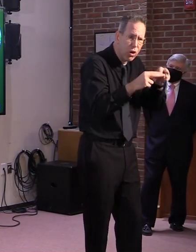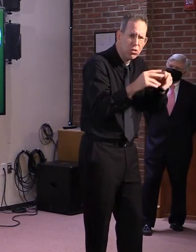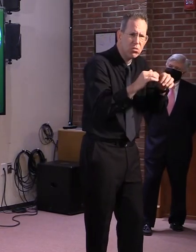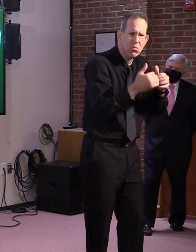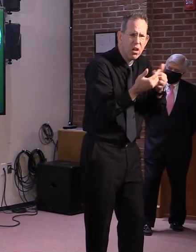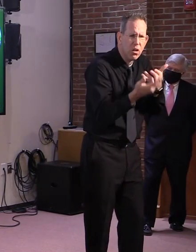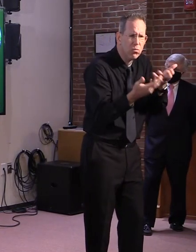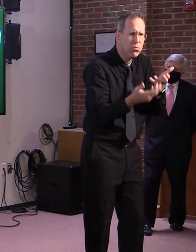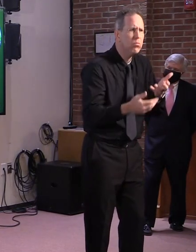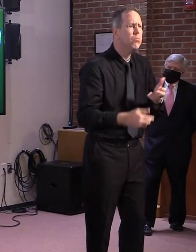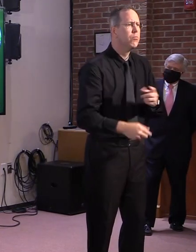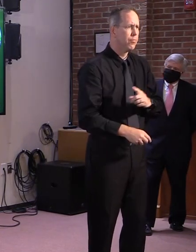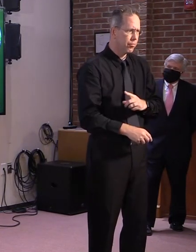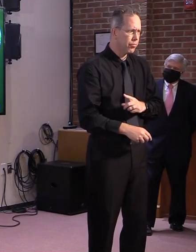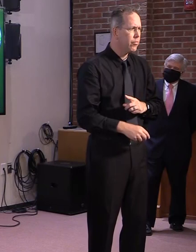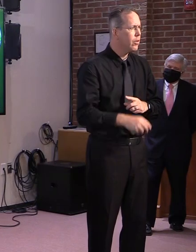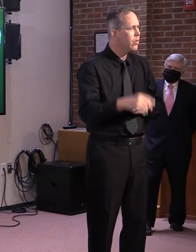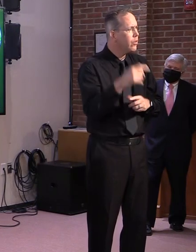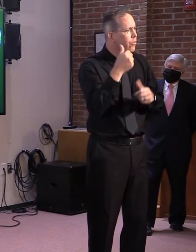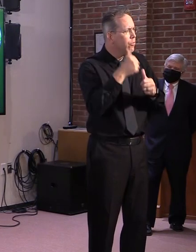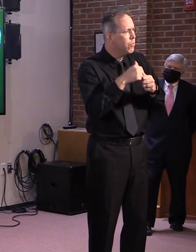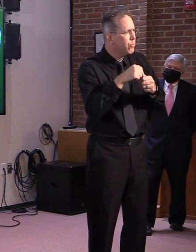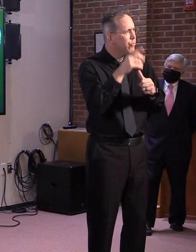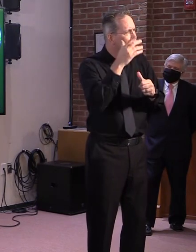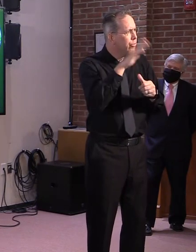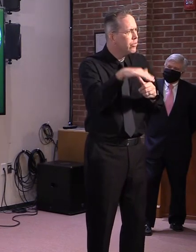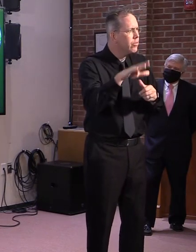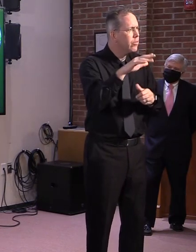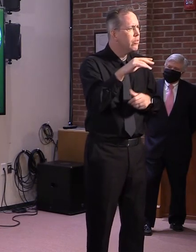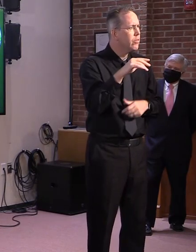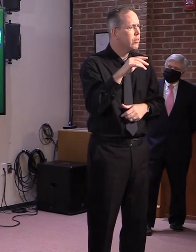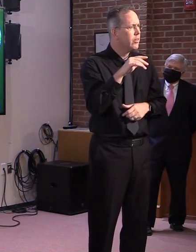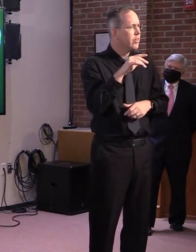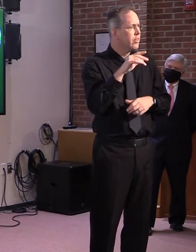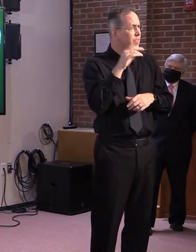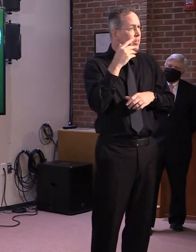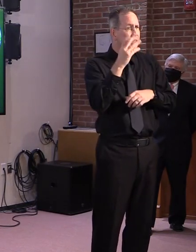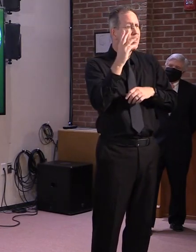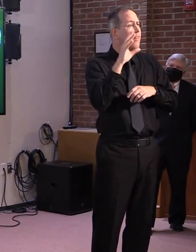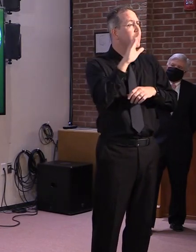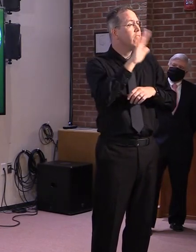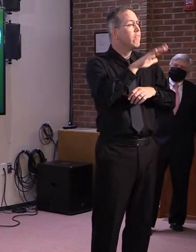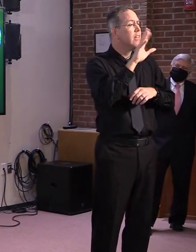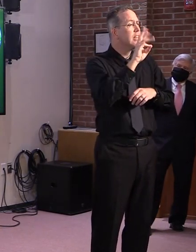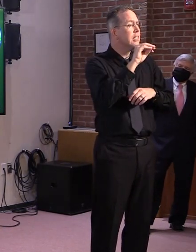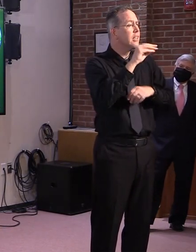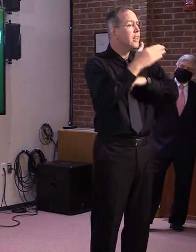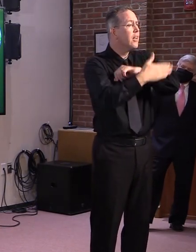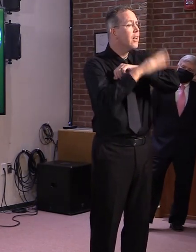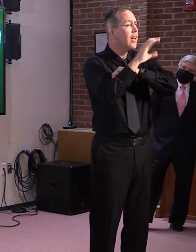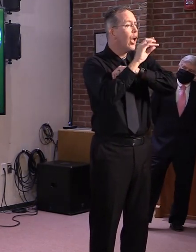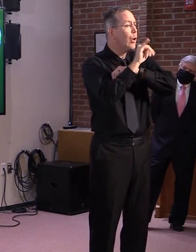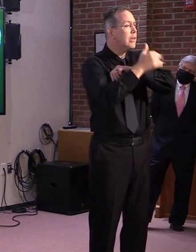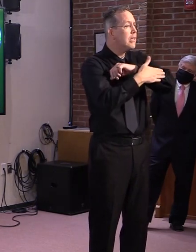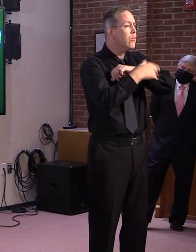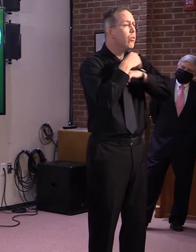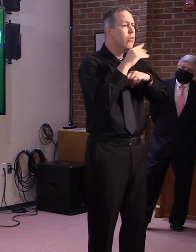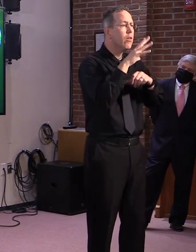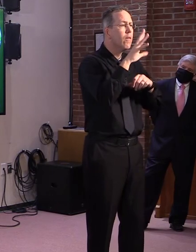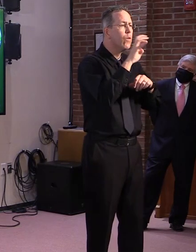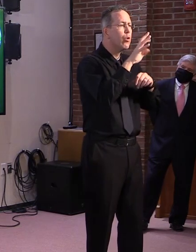other parts of the Northeast. They would have to quarantine beforehand or come